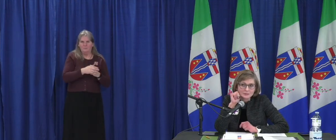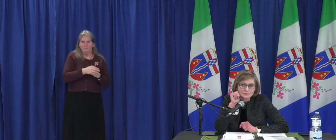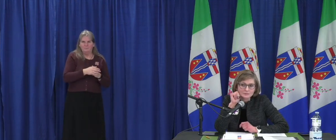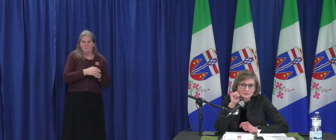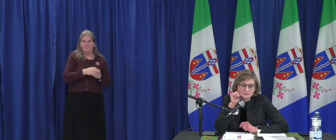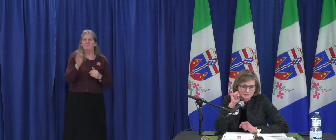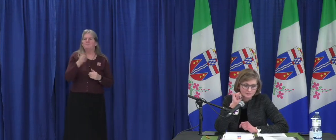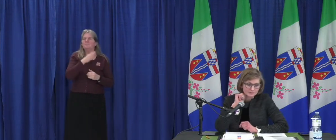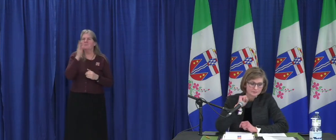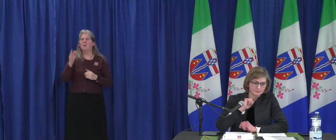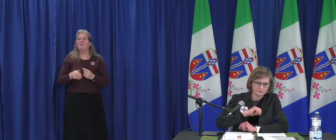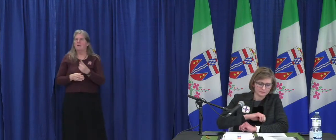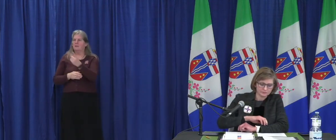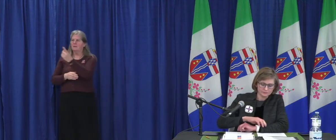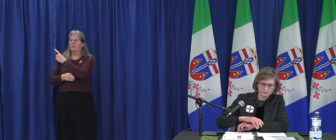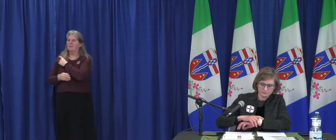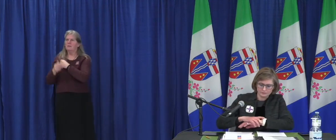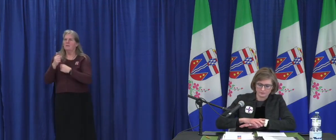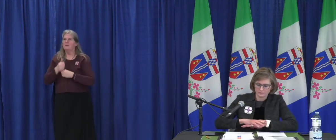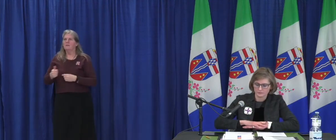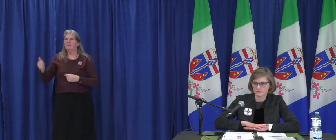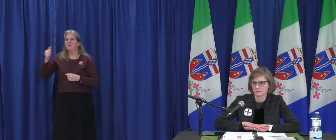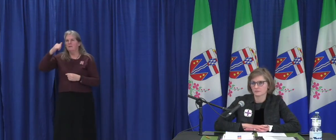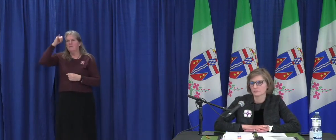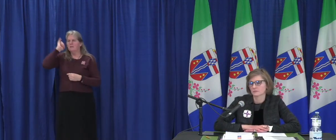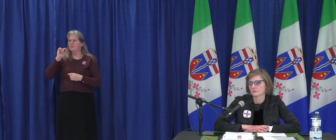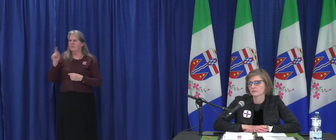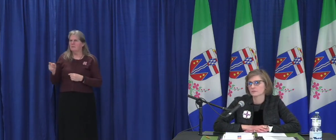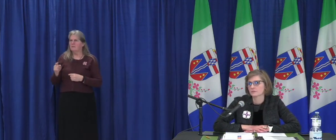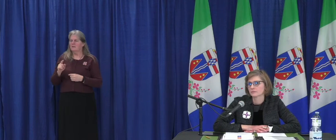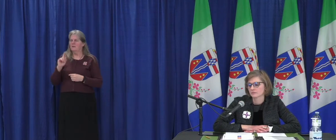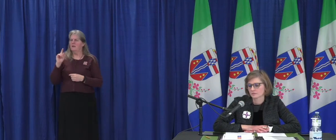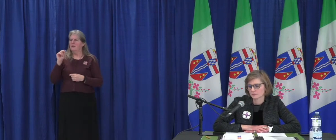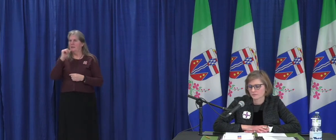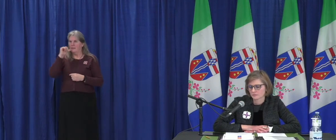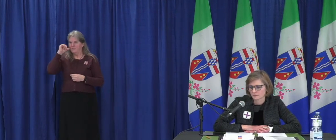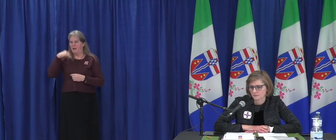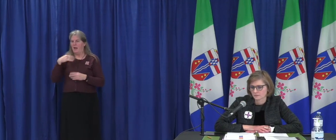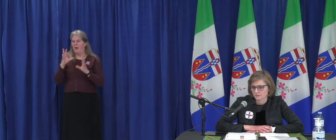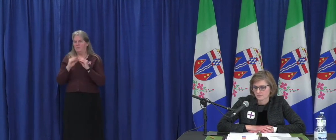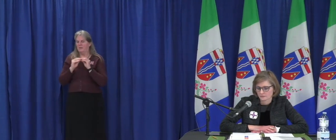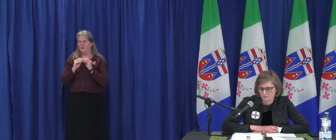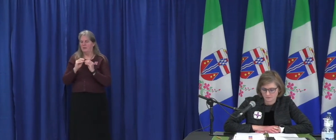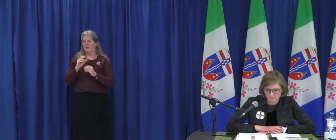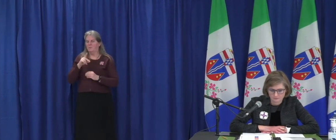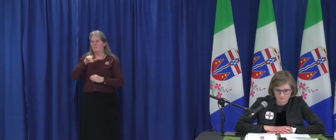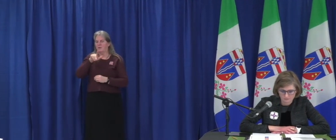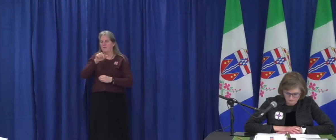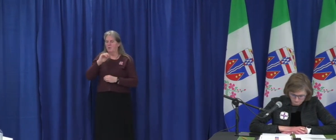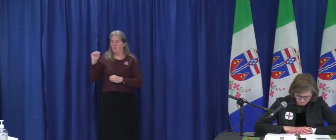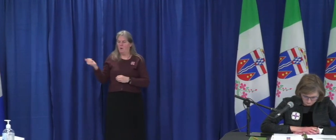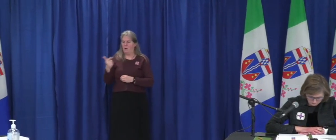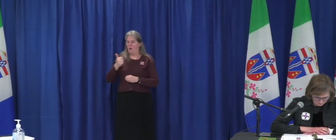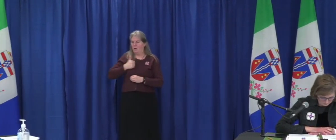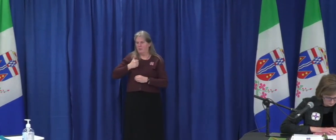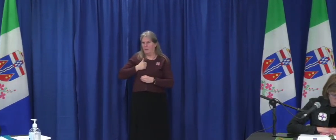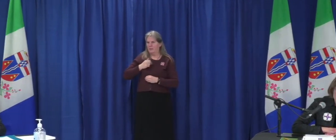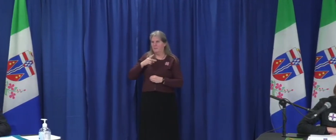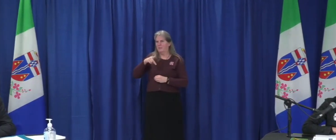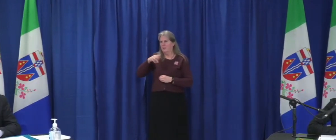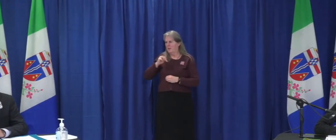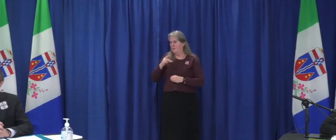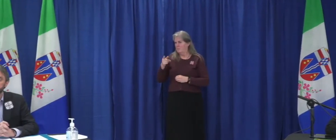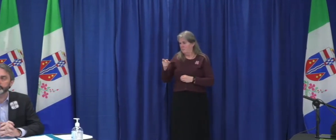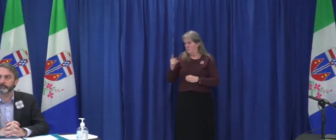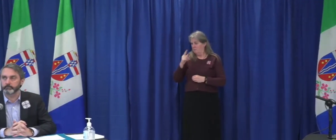And a question for Premier Silver. At the First Minister's meeting yesterday, was there a lot of discussion about